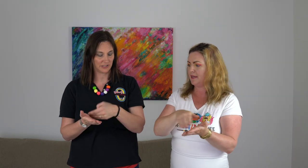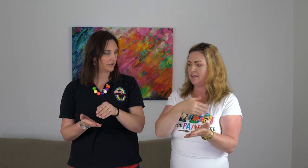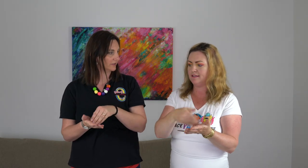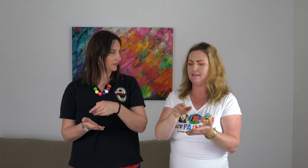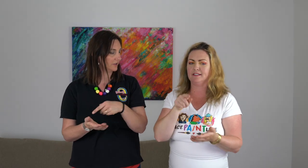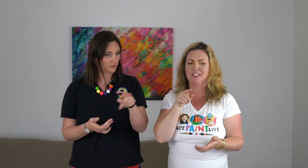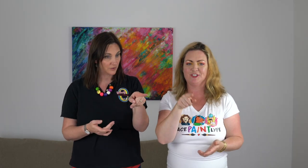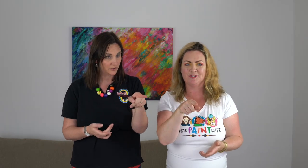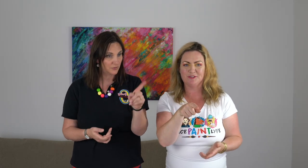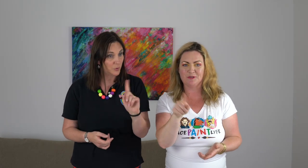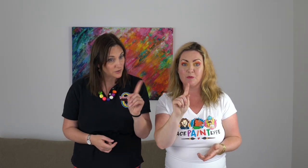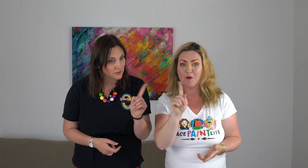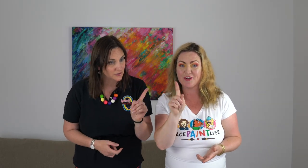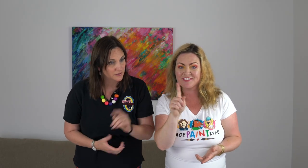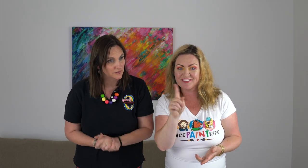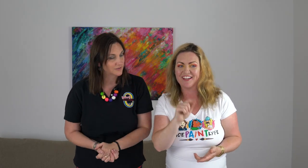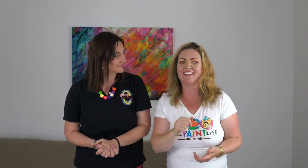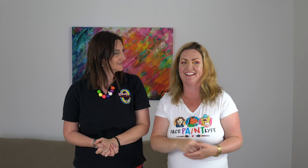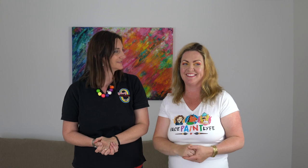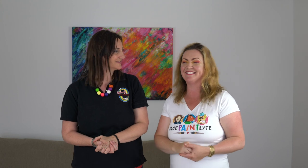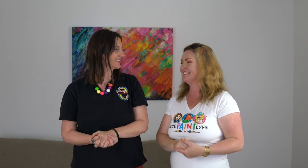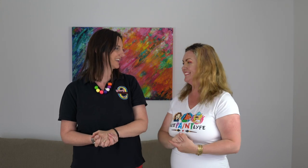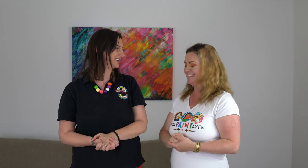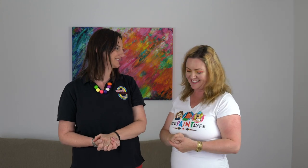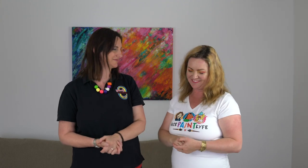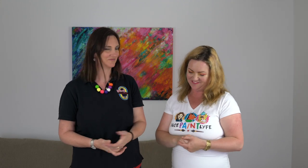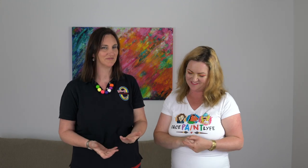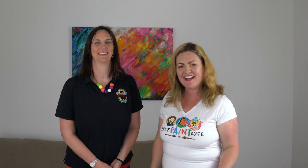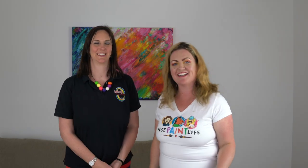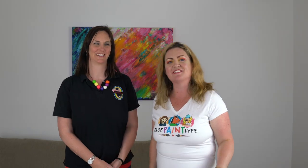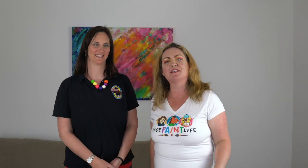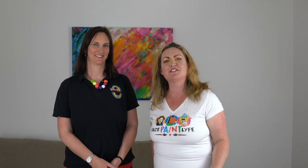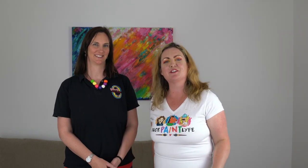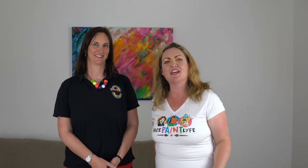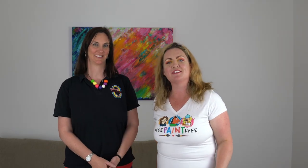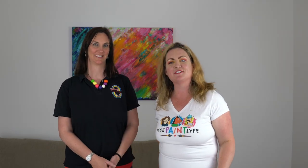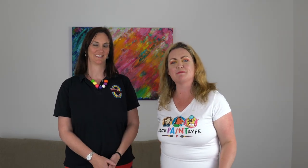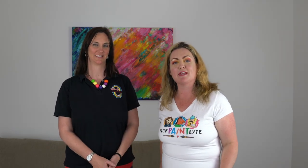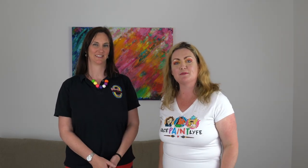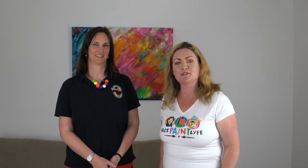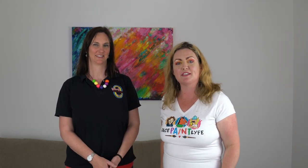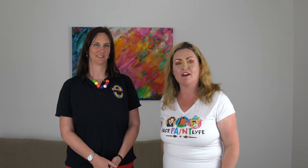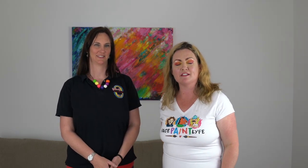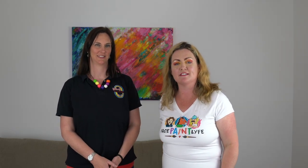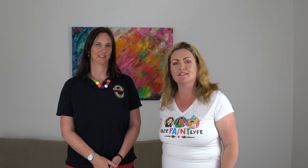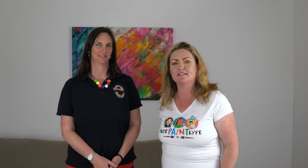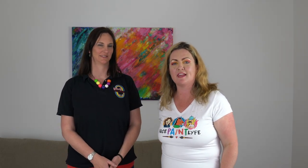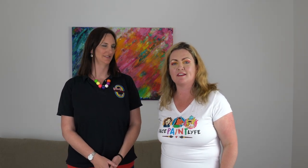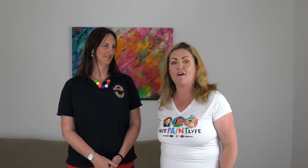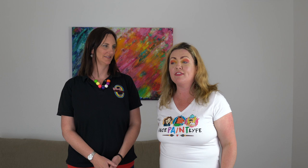painting, you, what? Okay, cool. Yeah. Yep. Okay, so we're going to show you how to do some animals and characters, and I think